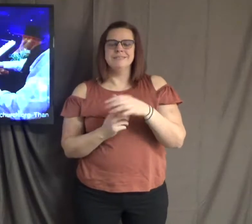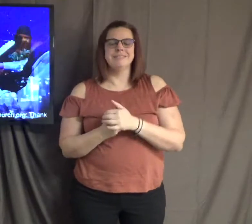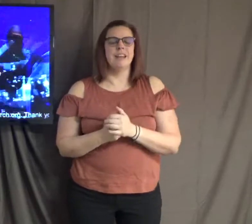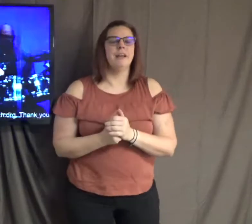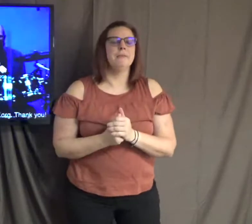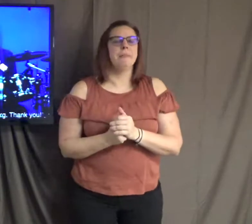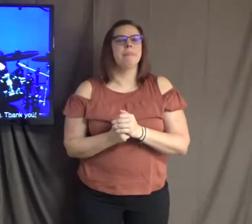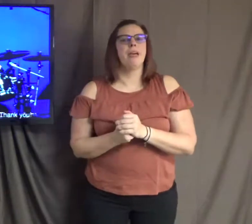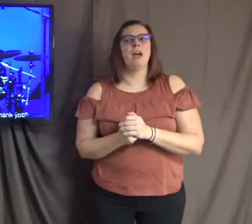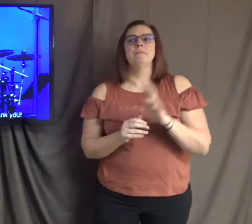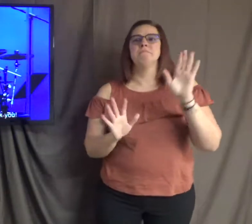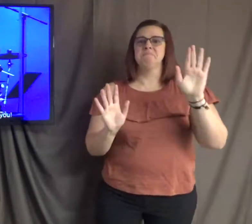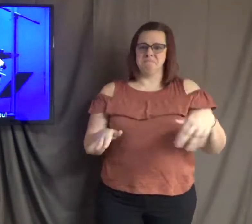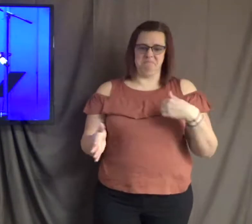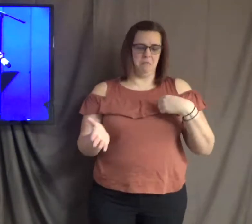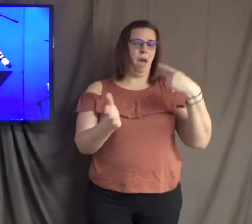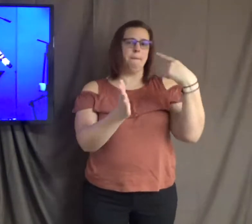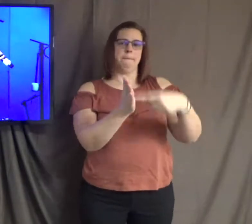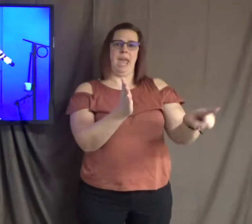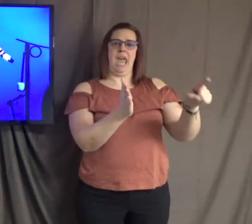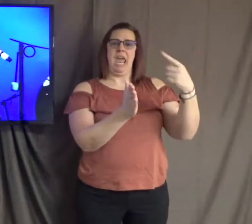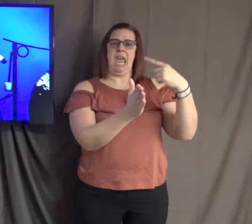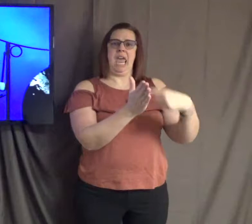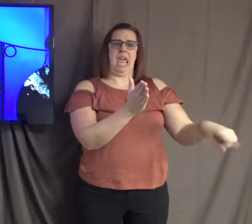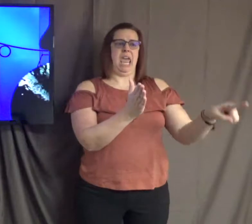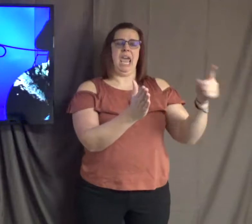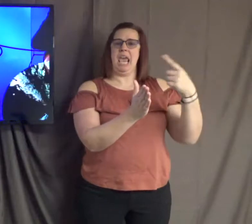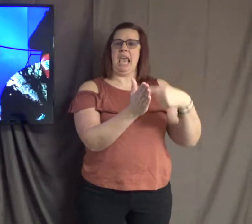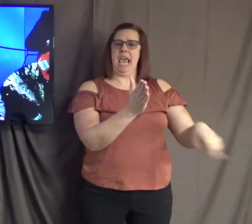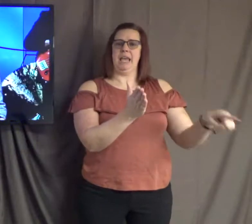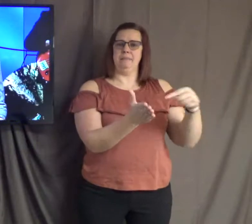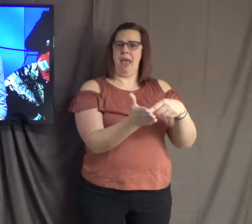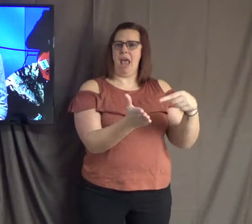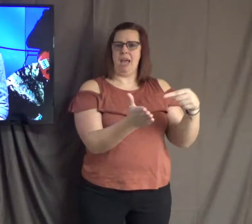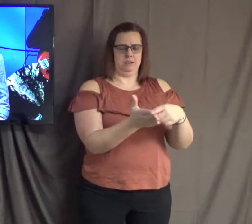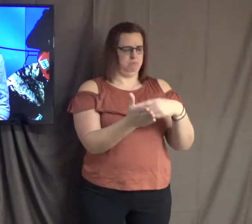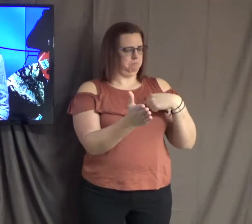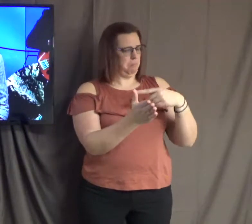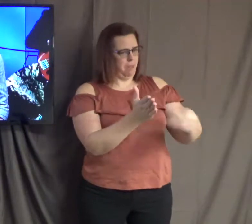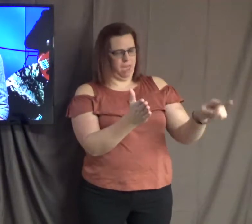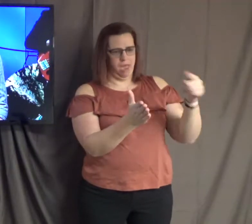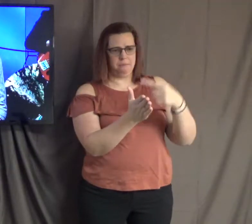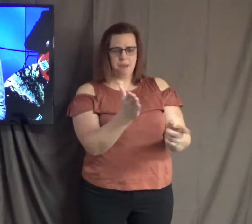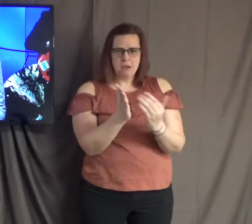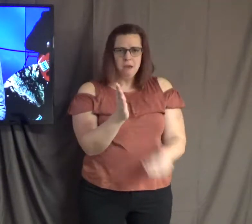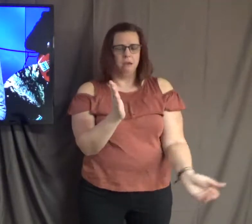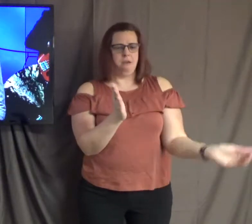I've paid my dues time after time.